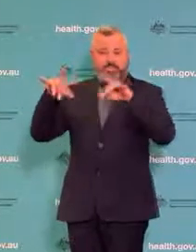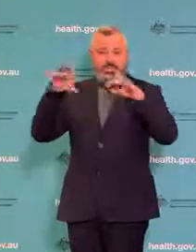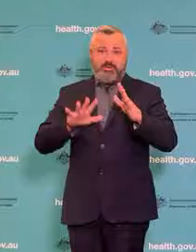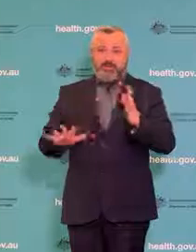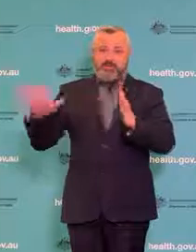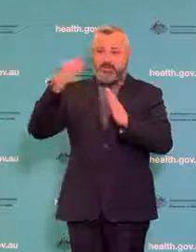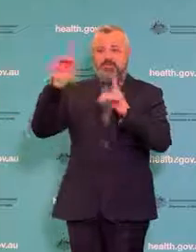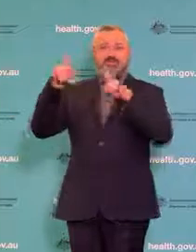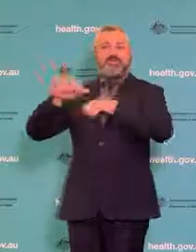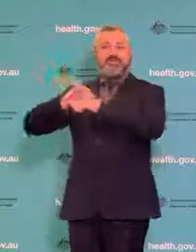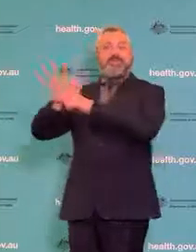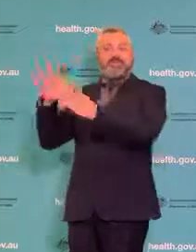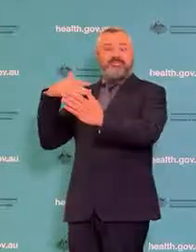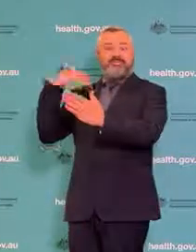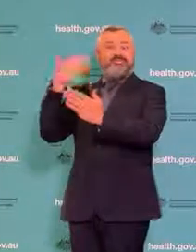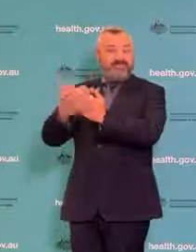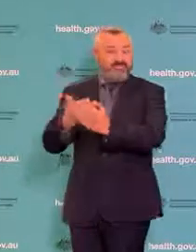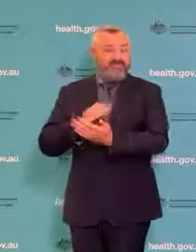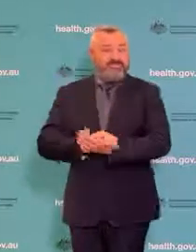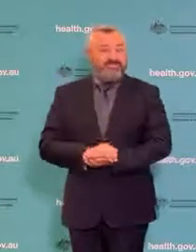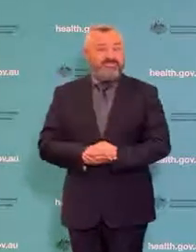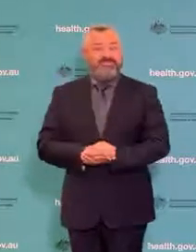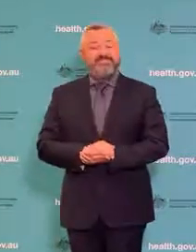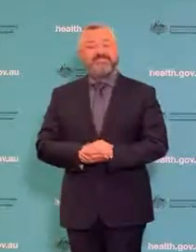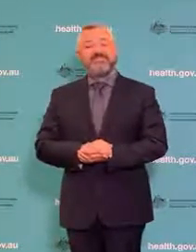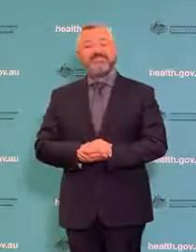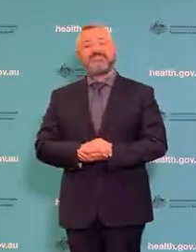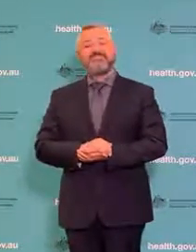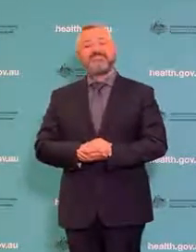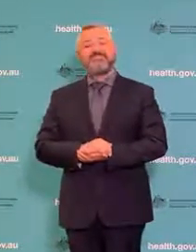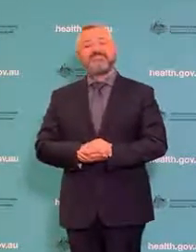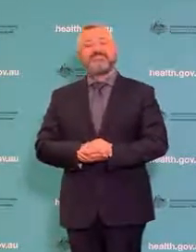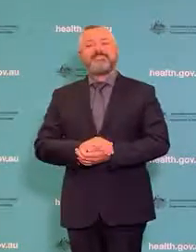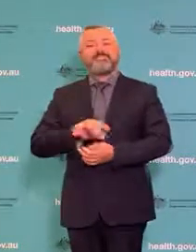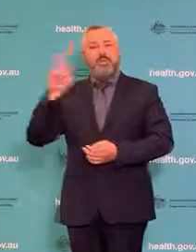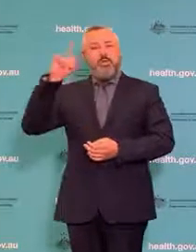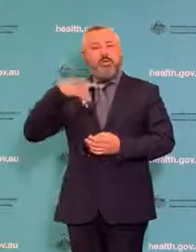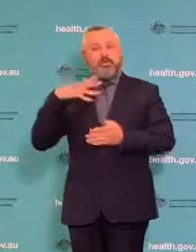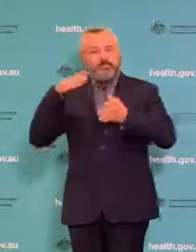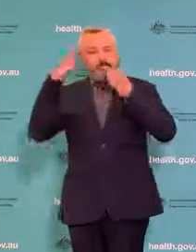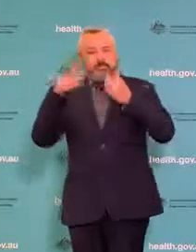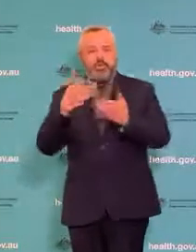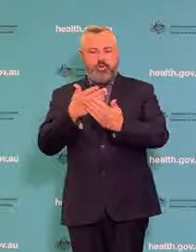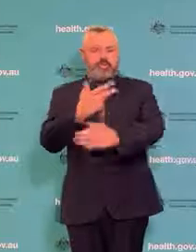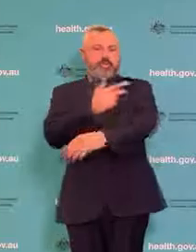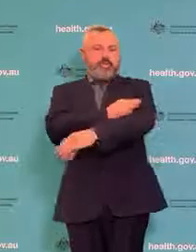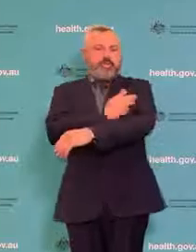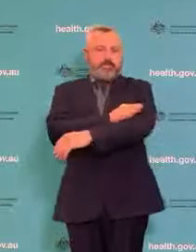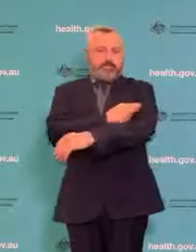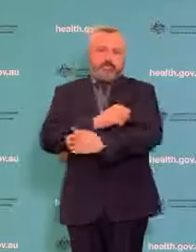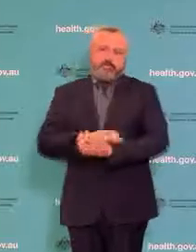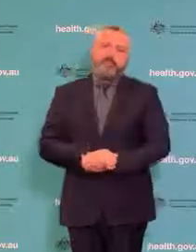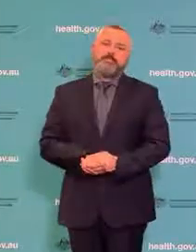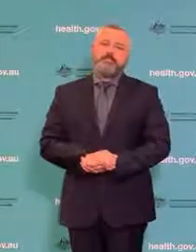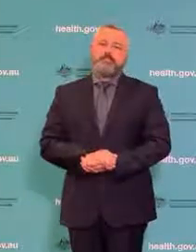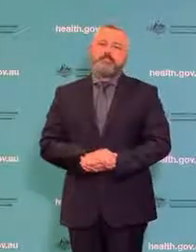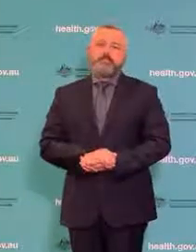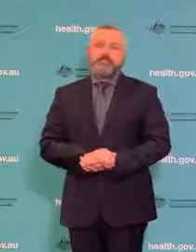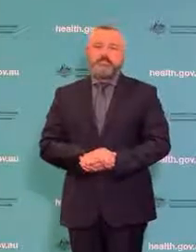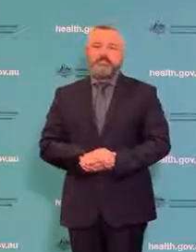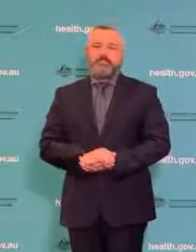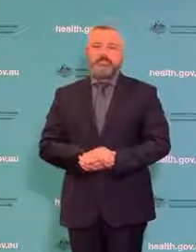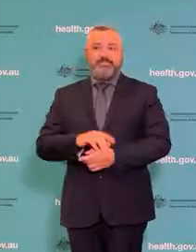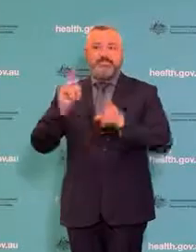pandemic. Now, of course, our focus is the vaccine. We've seen a commencement of our vaccine